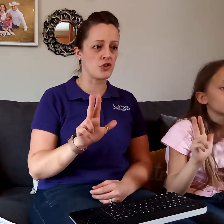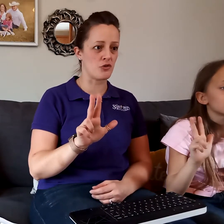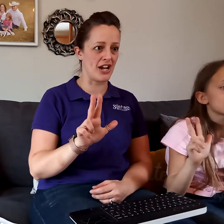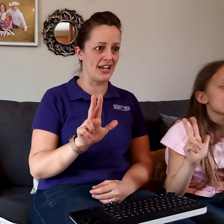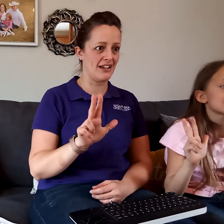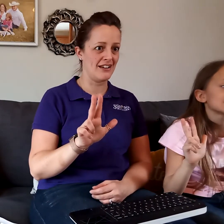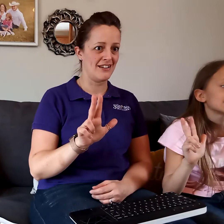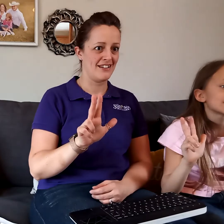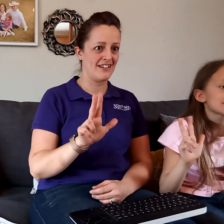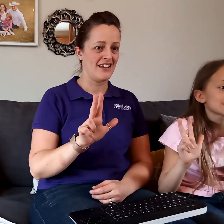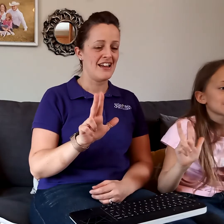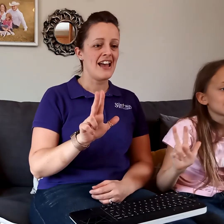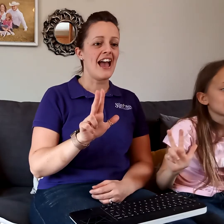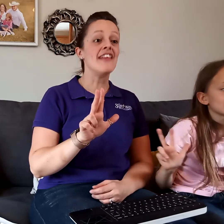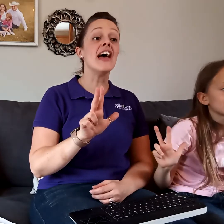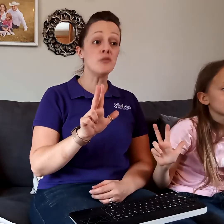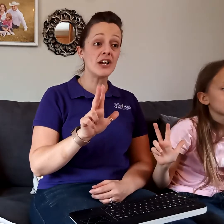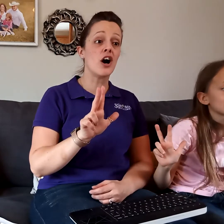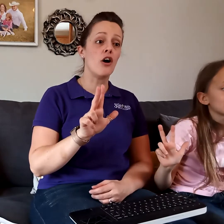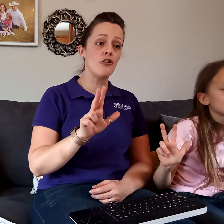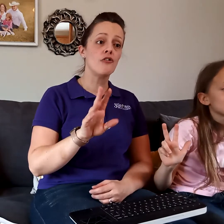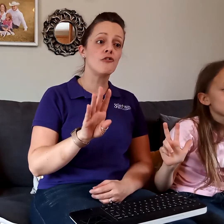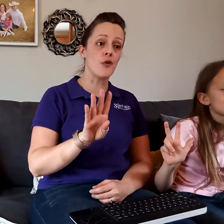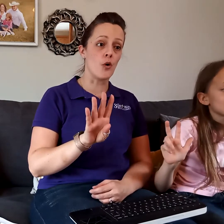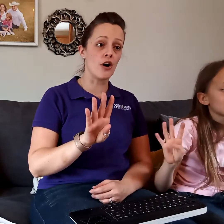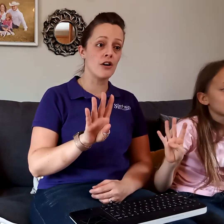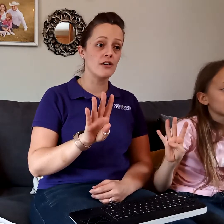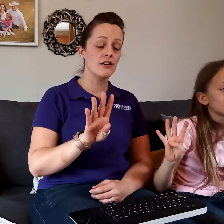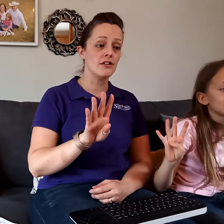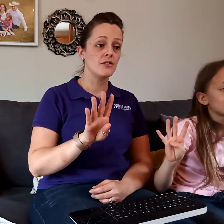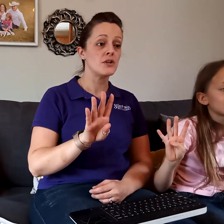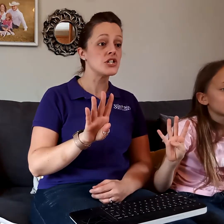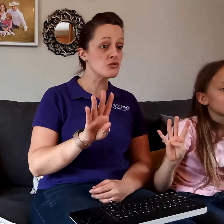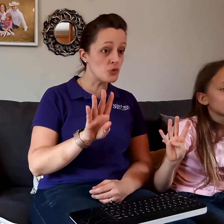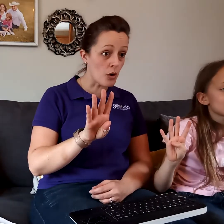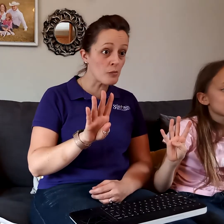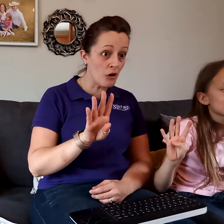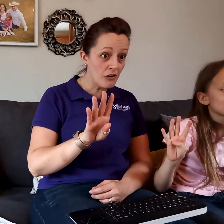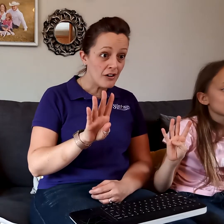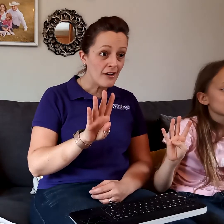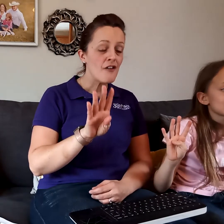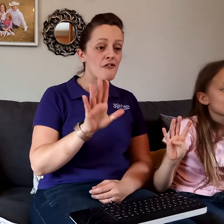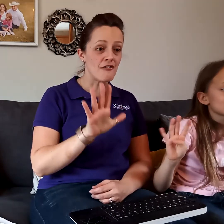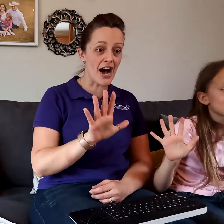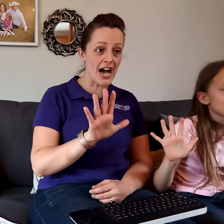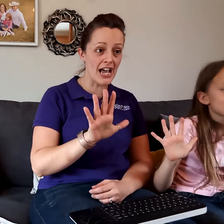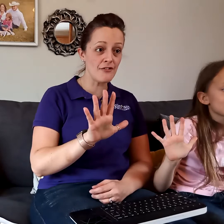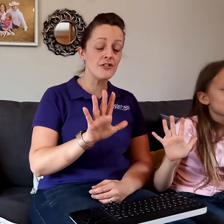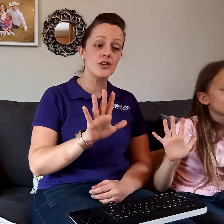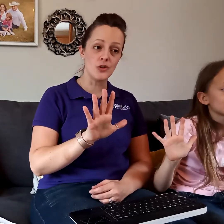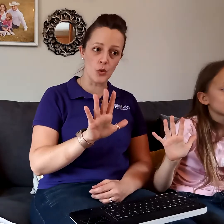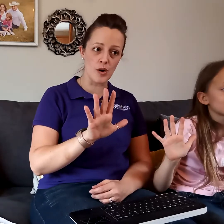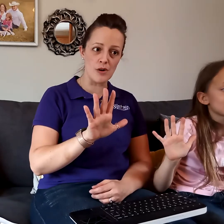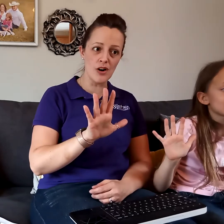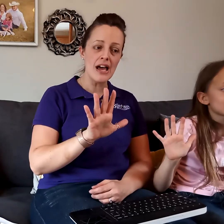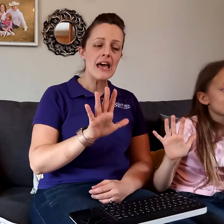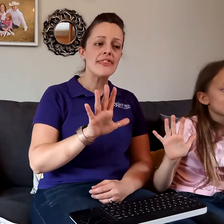3. And then we go 4, which is normal, 5, normal. Then we're